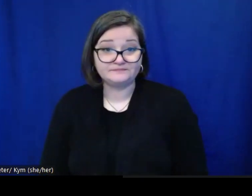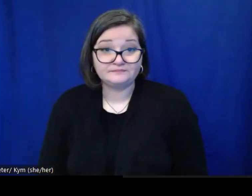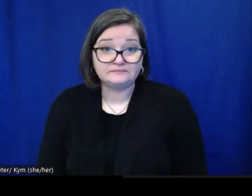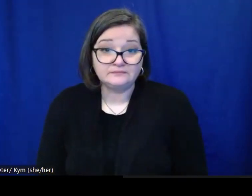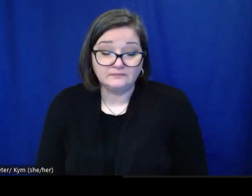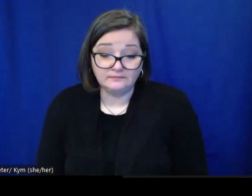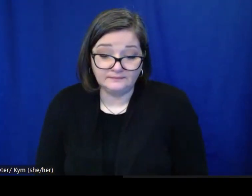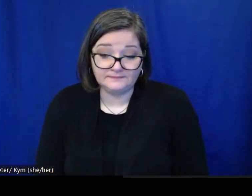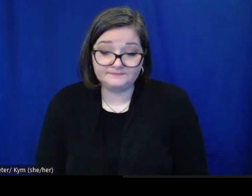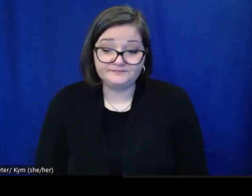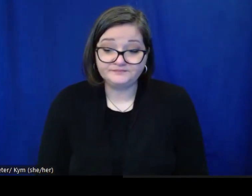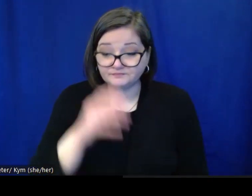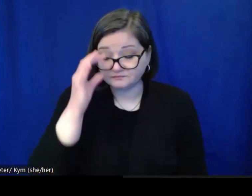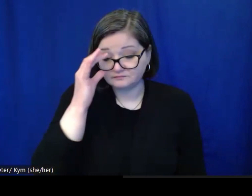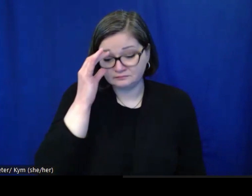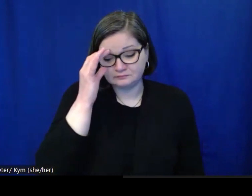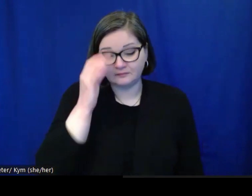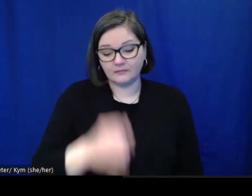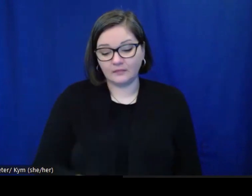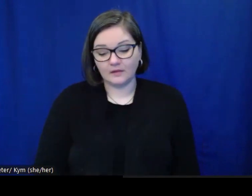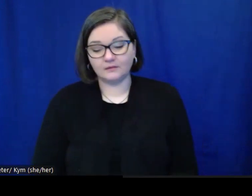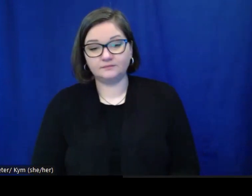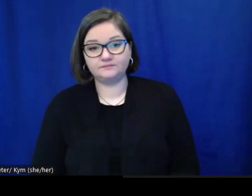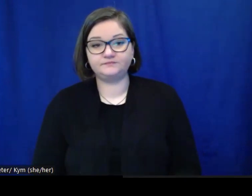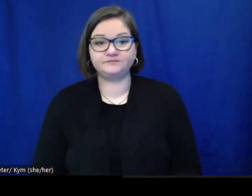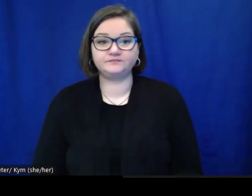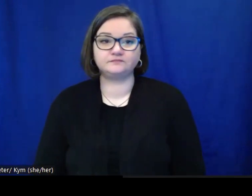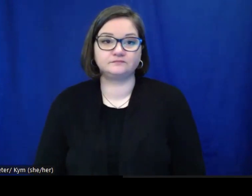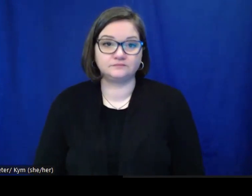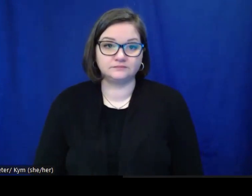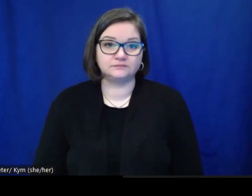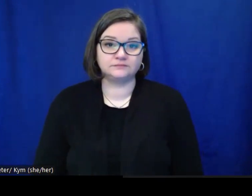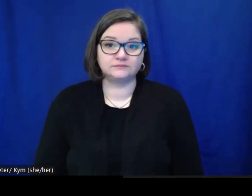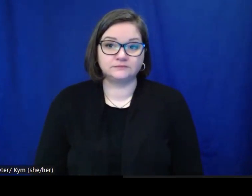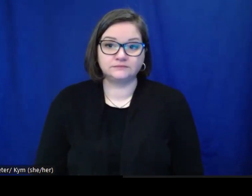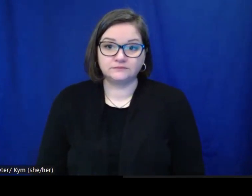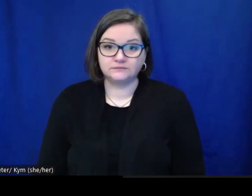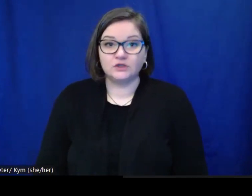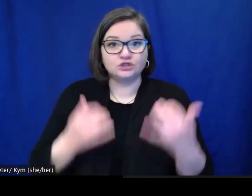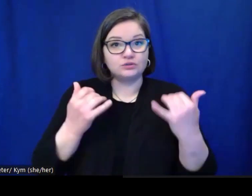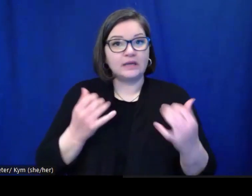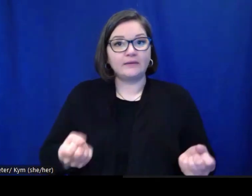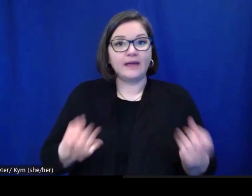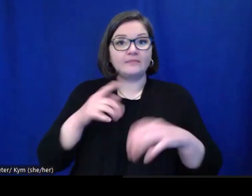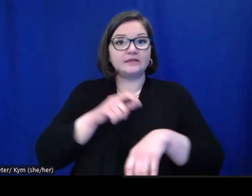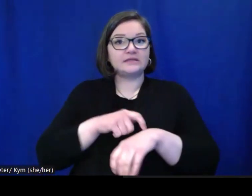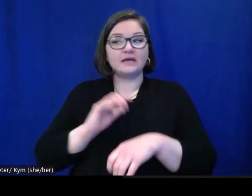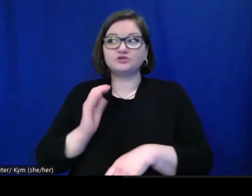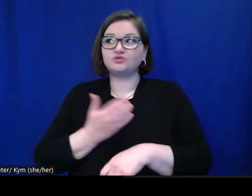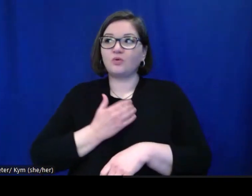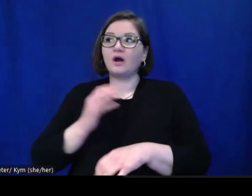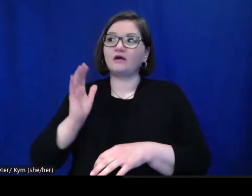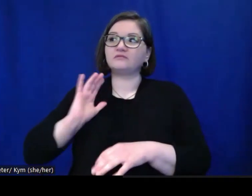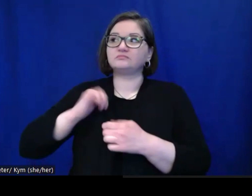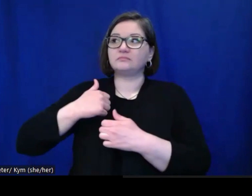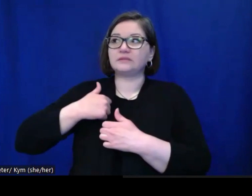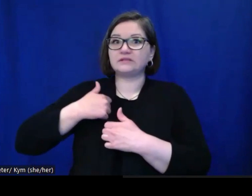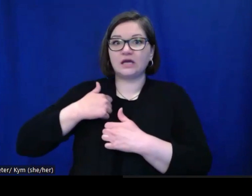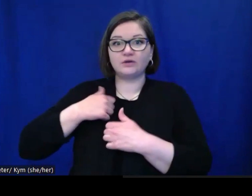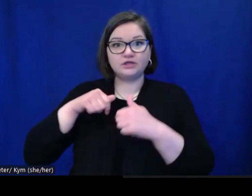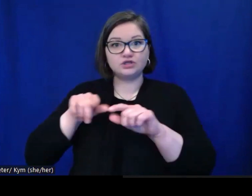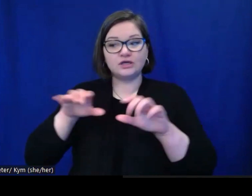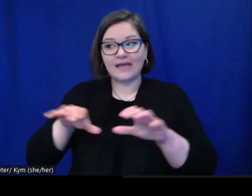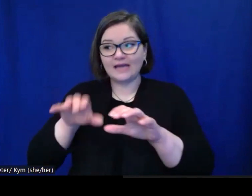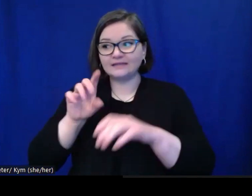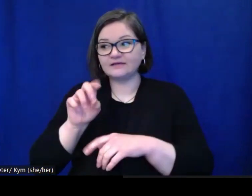And so with that said, how many times do our veterans, when they're active duty,